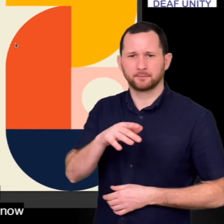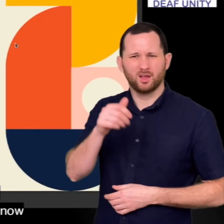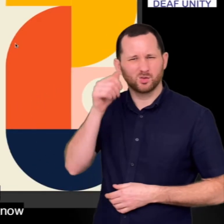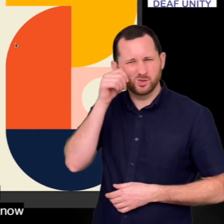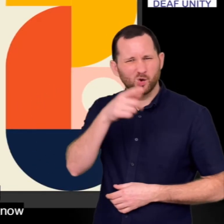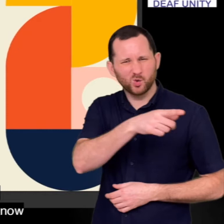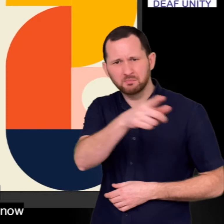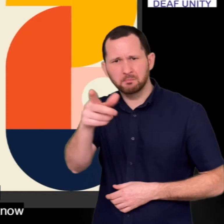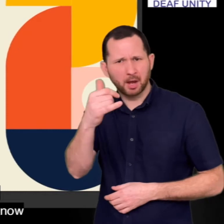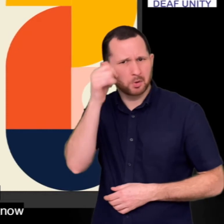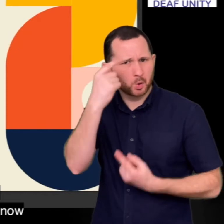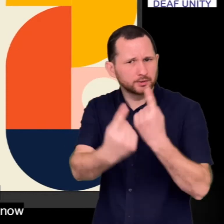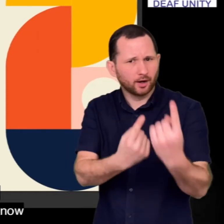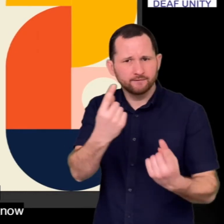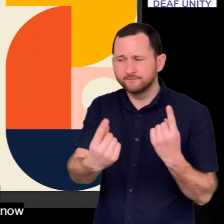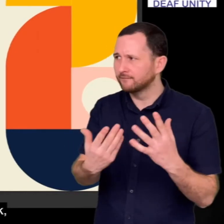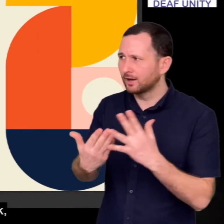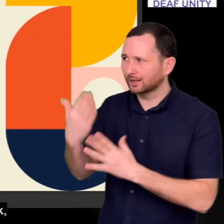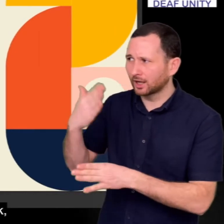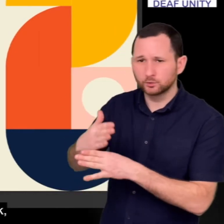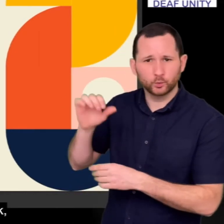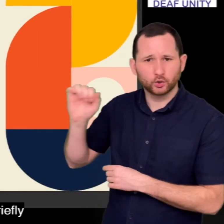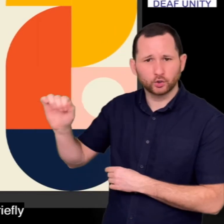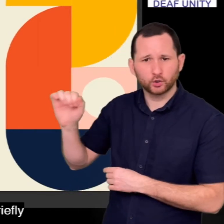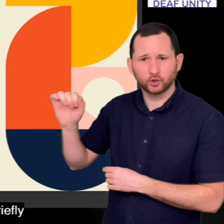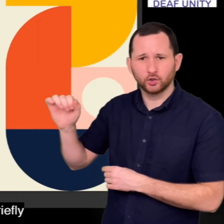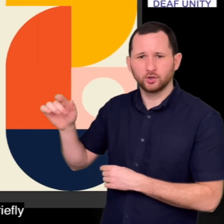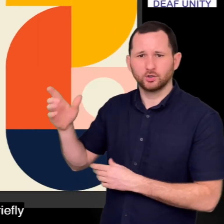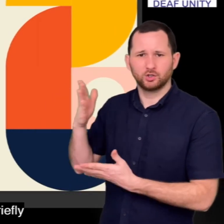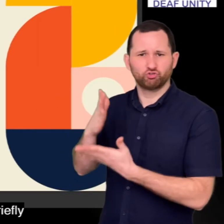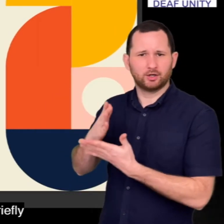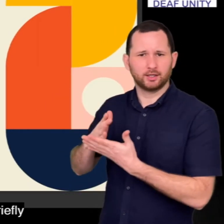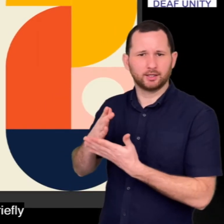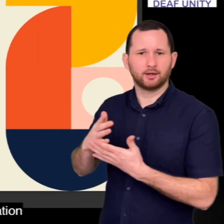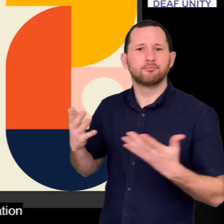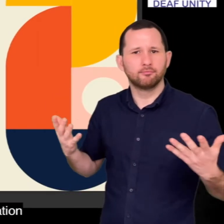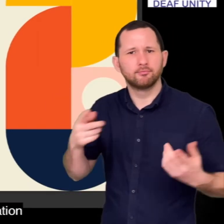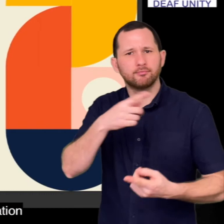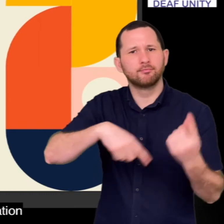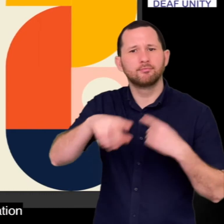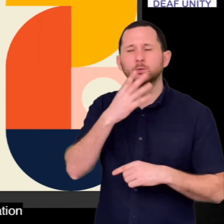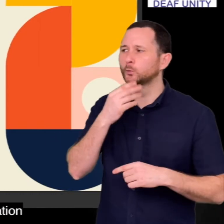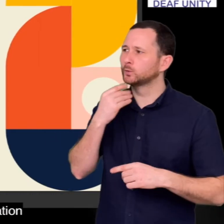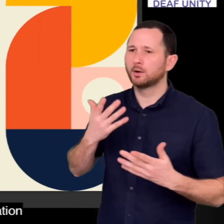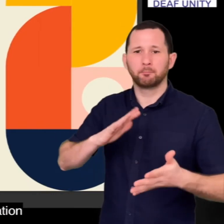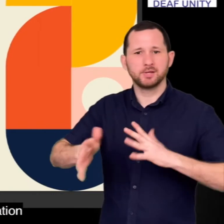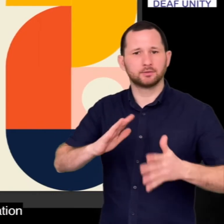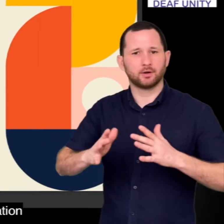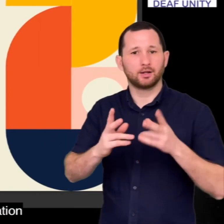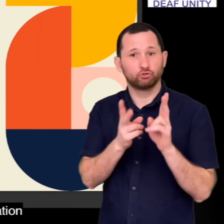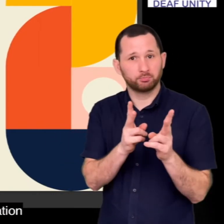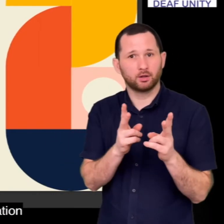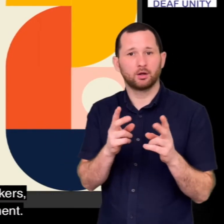Like I said, I'm sure most of you know about Access to Work, but we'll just run through briefly. Obviously, the BSL